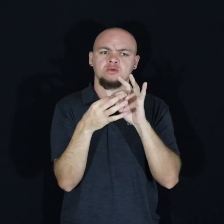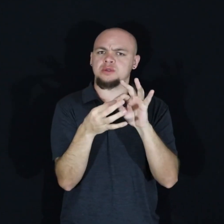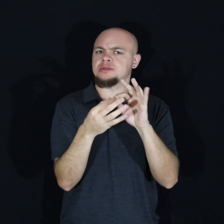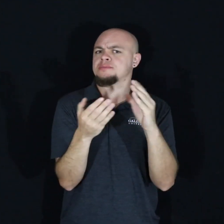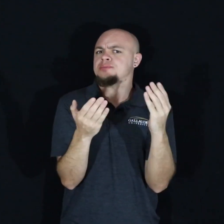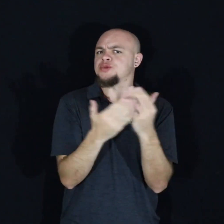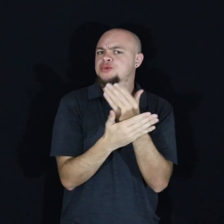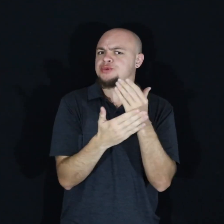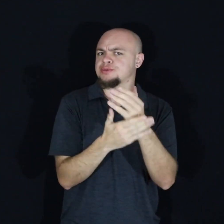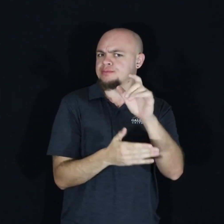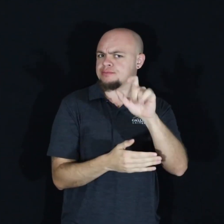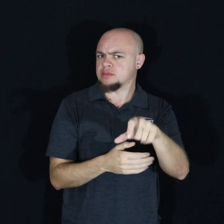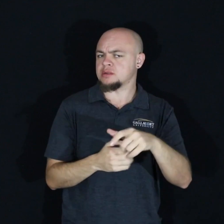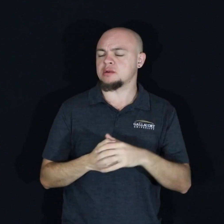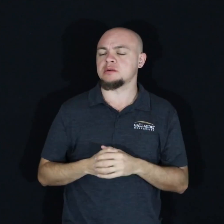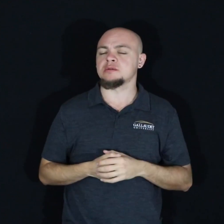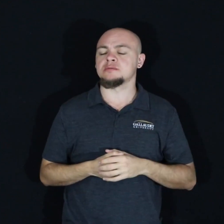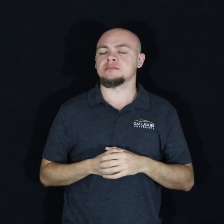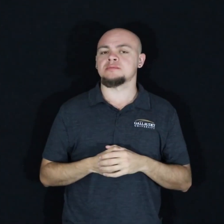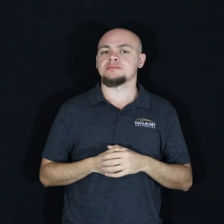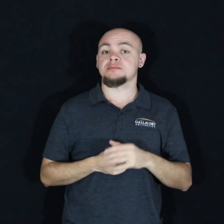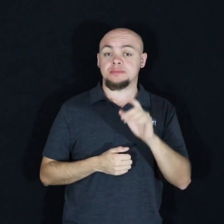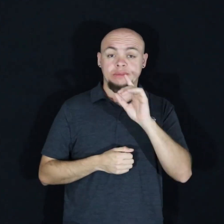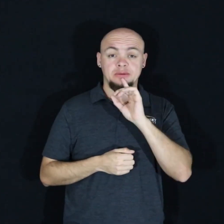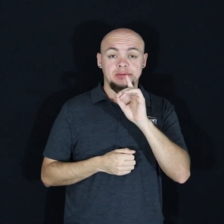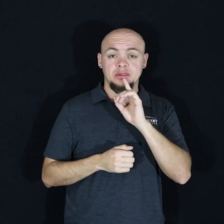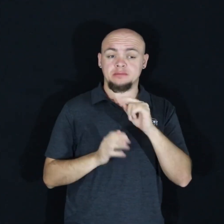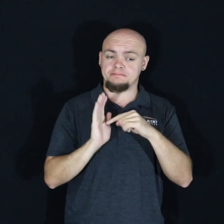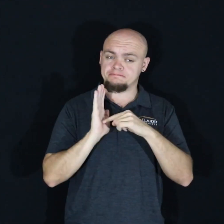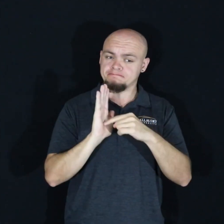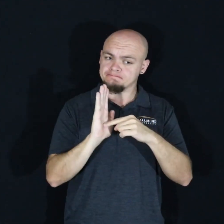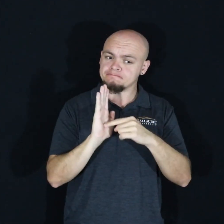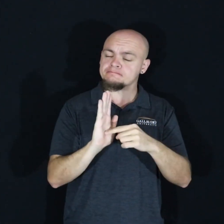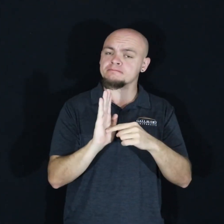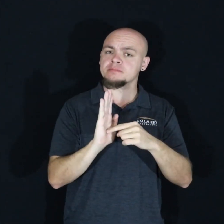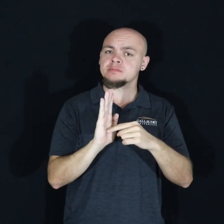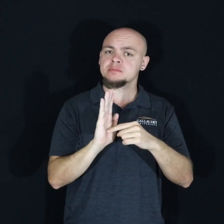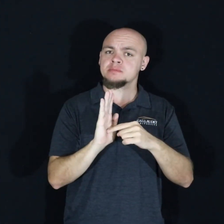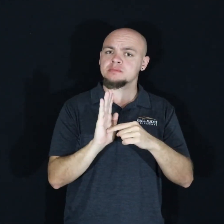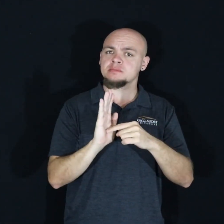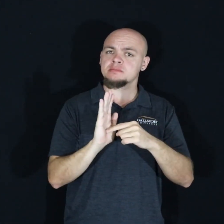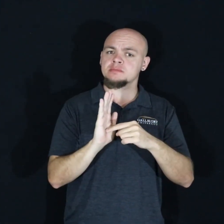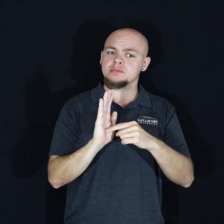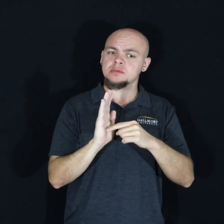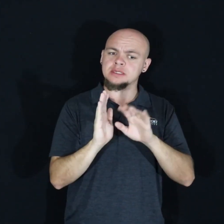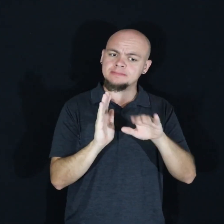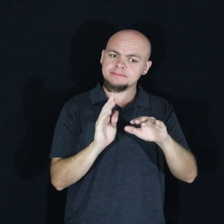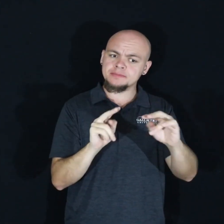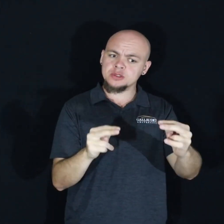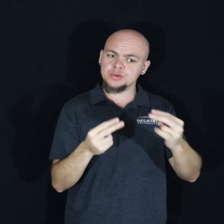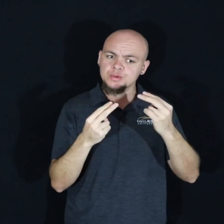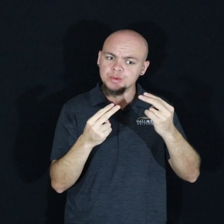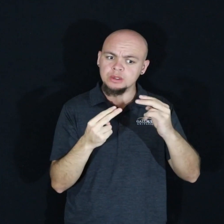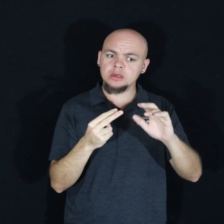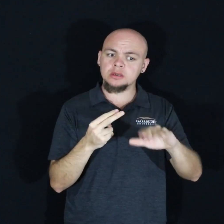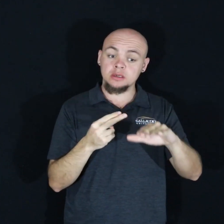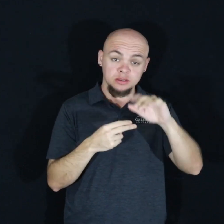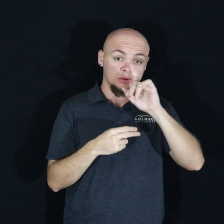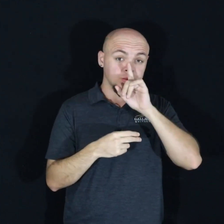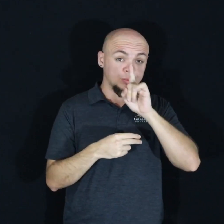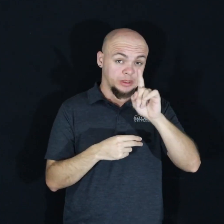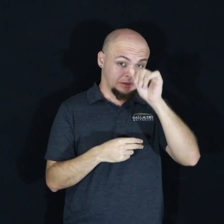each other. And I think we really have to show them and model for them how a real